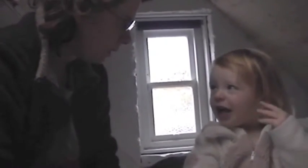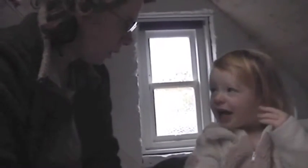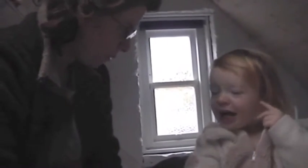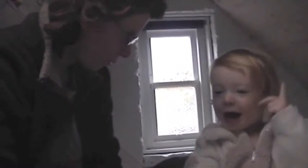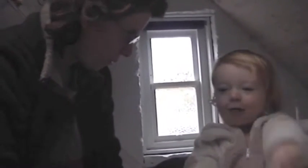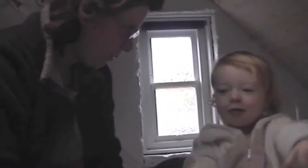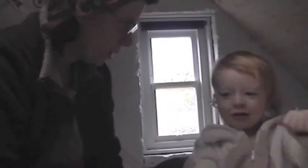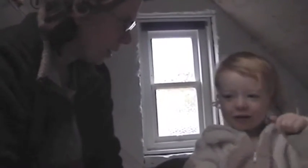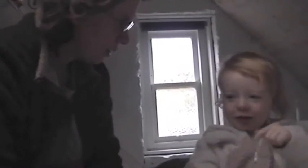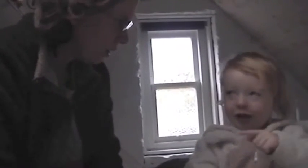Out of